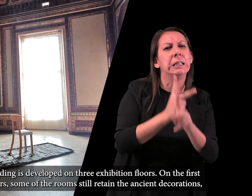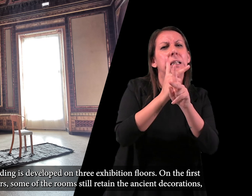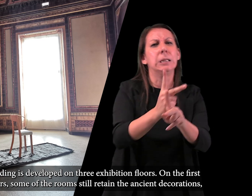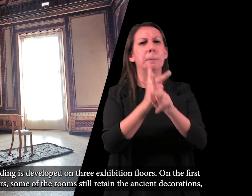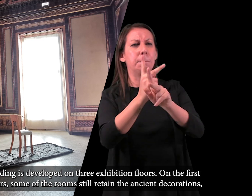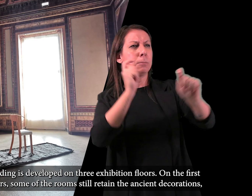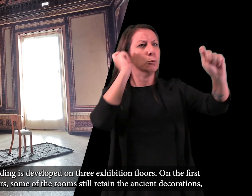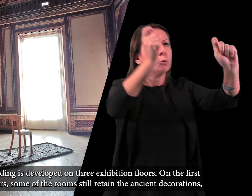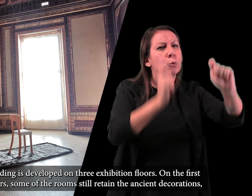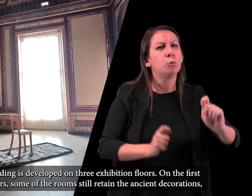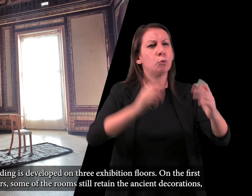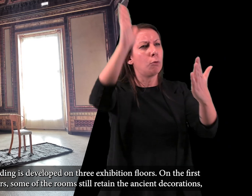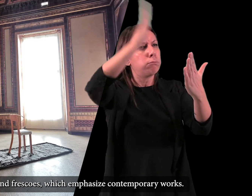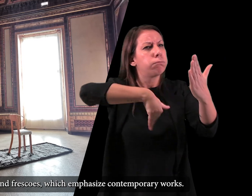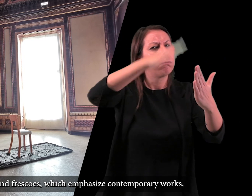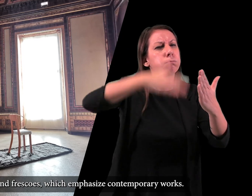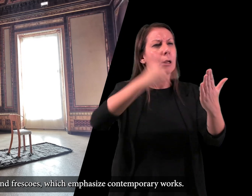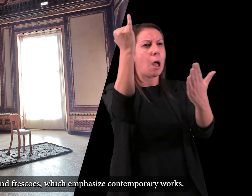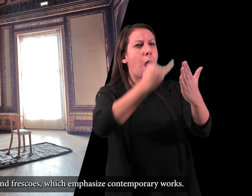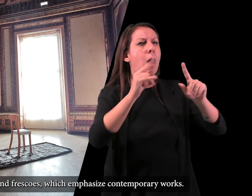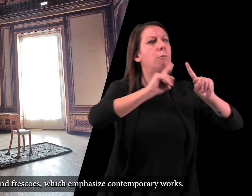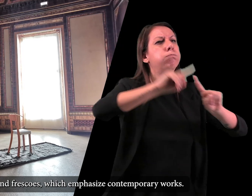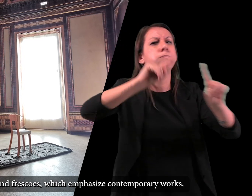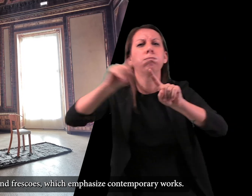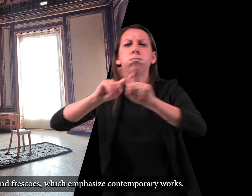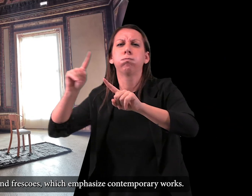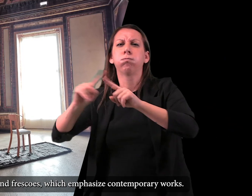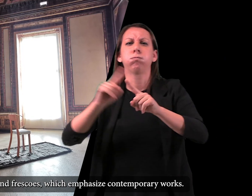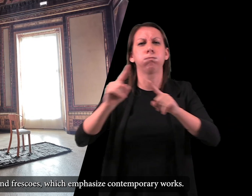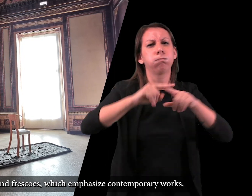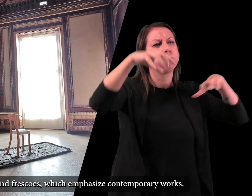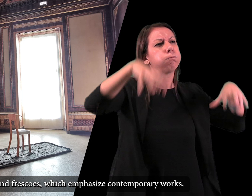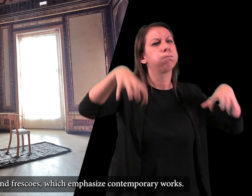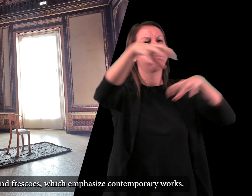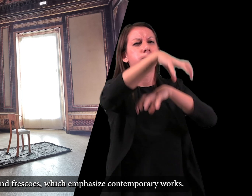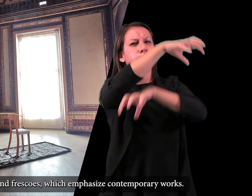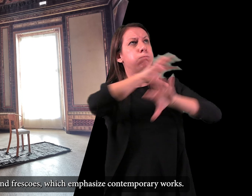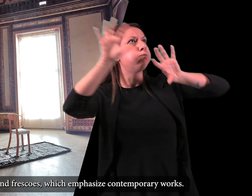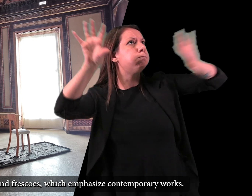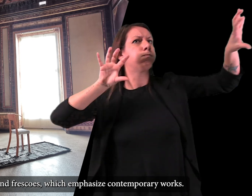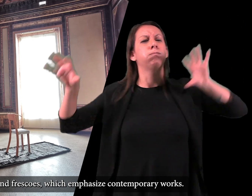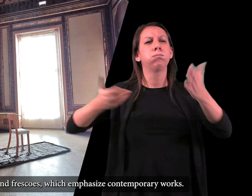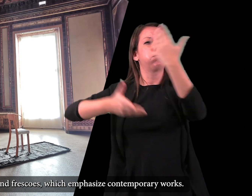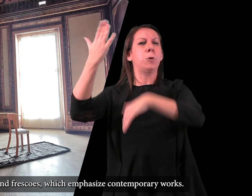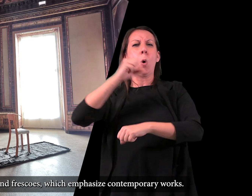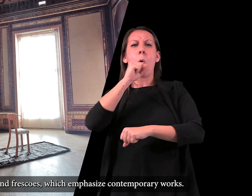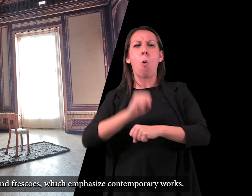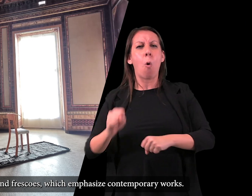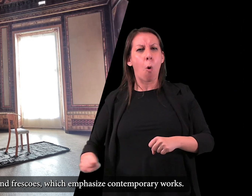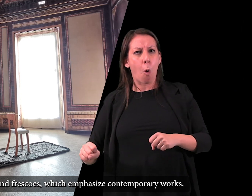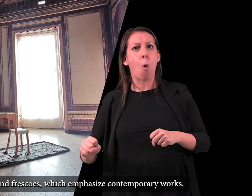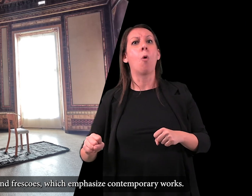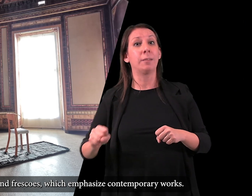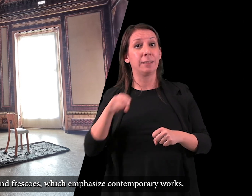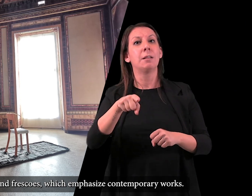of the rooms still retain the ancient decorations, stuccos and frescoes, which emphasize